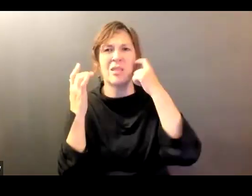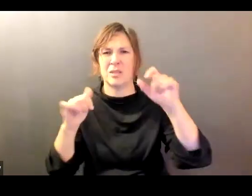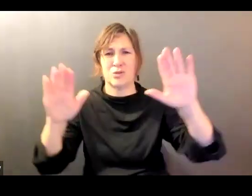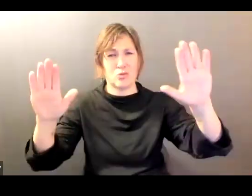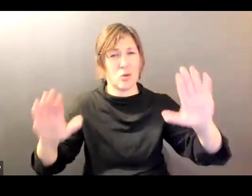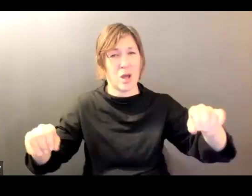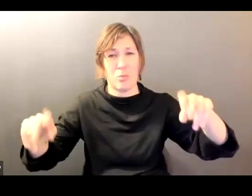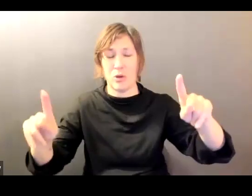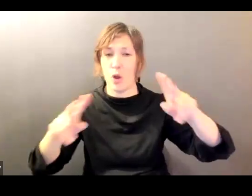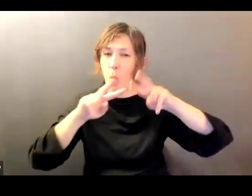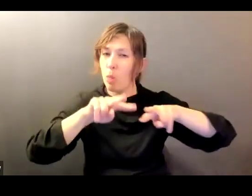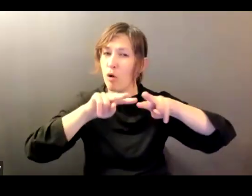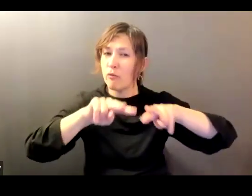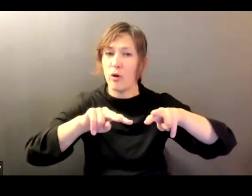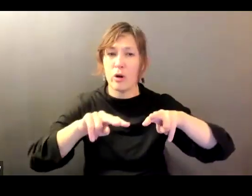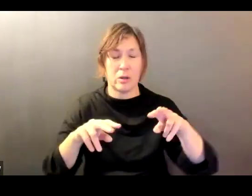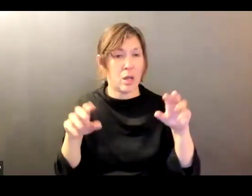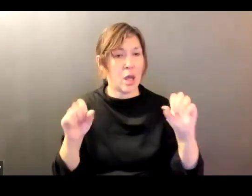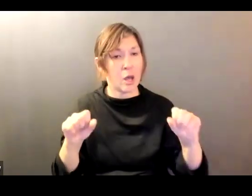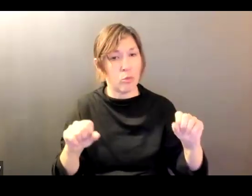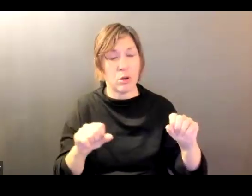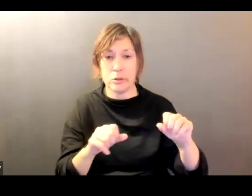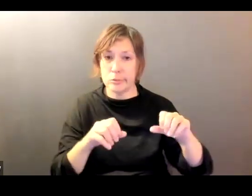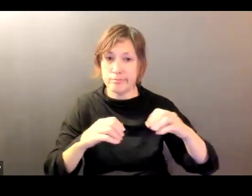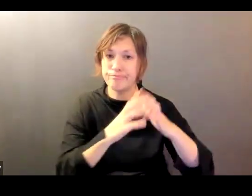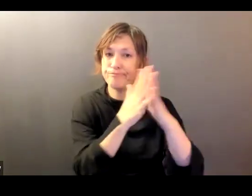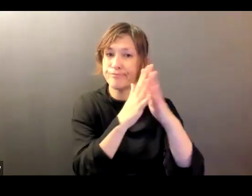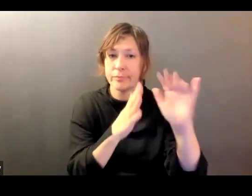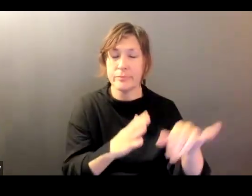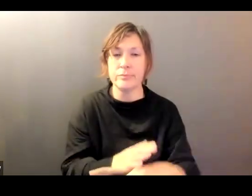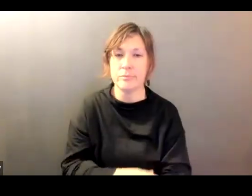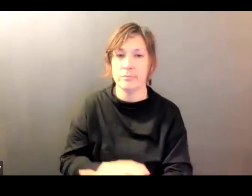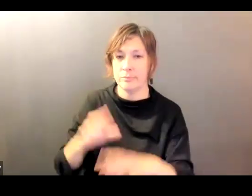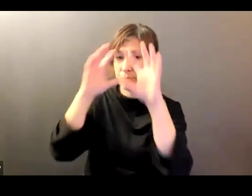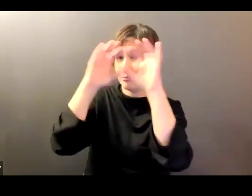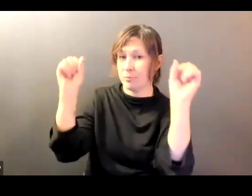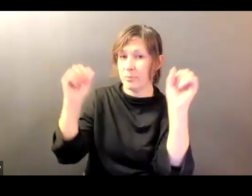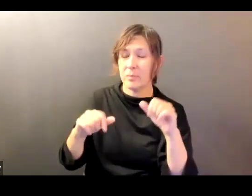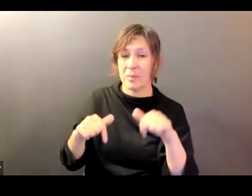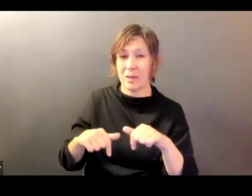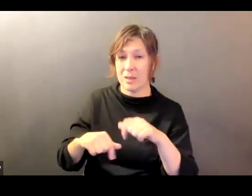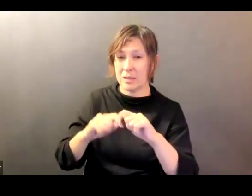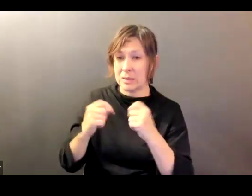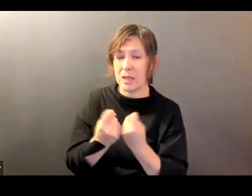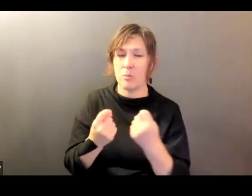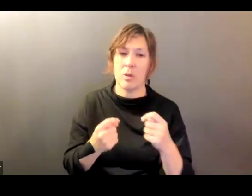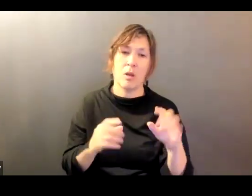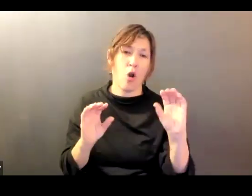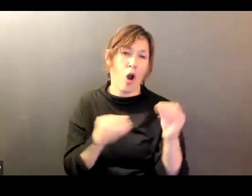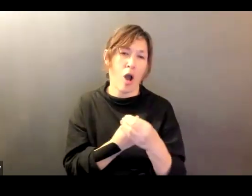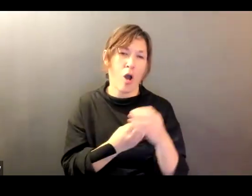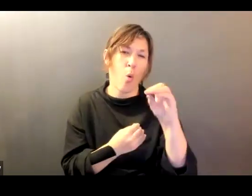for. Right, and I would just also say that this team, the Office of Specialized